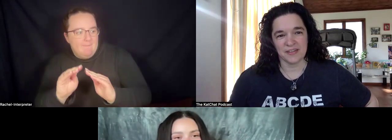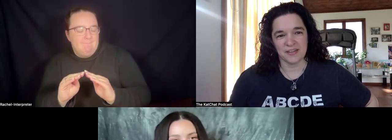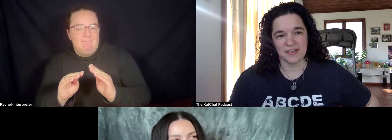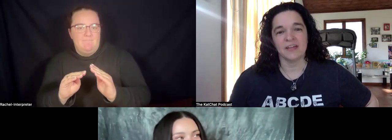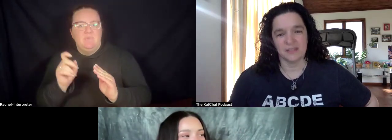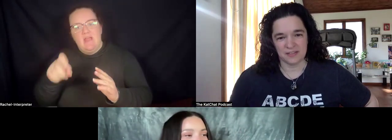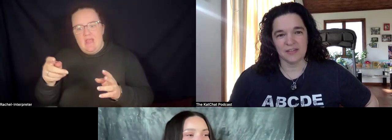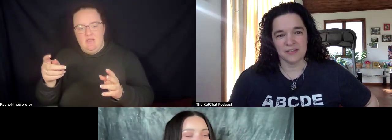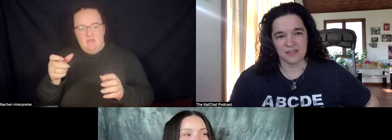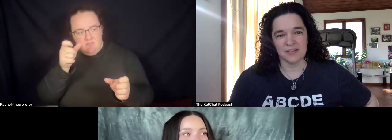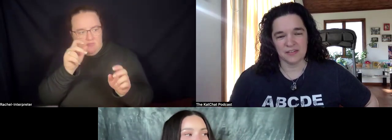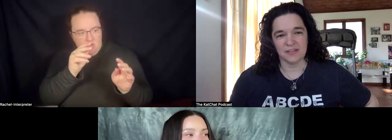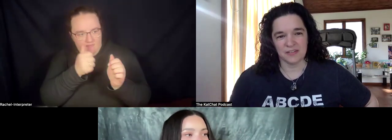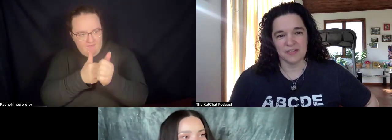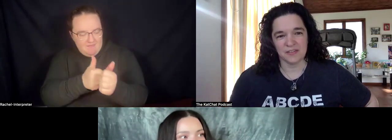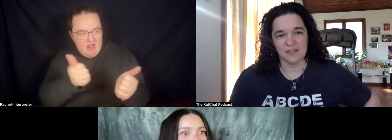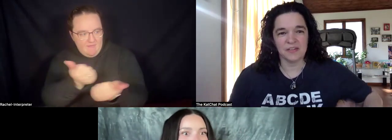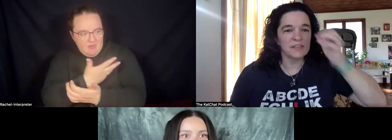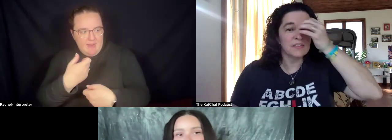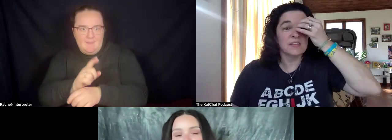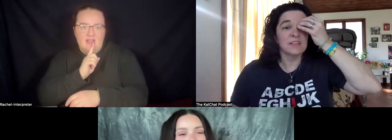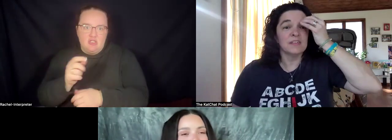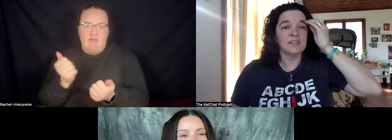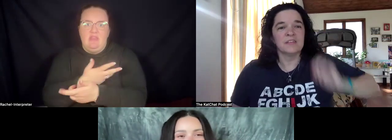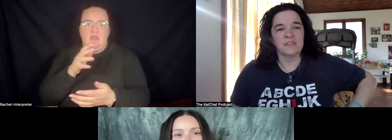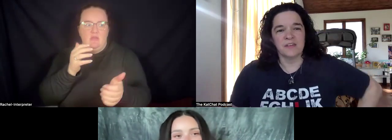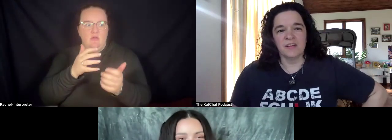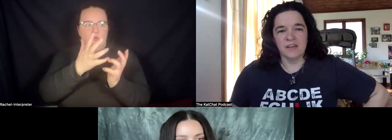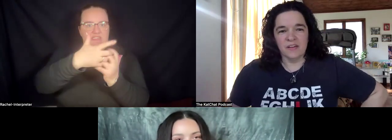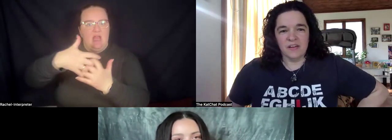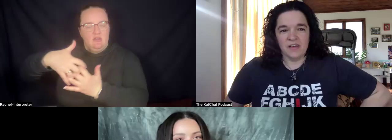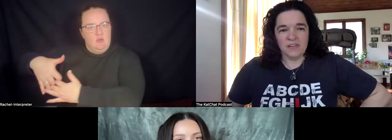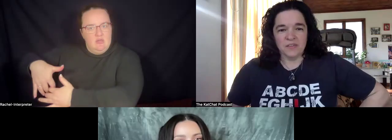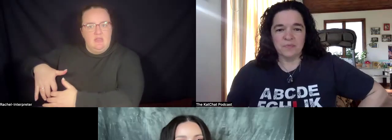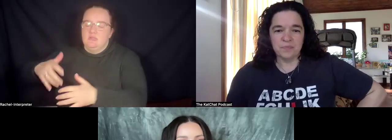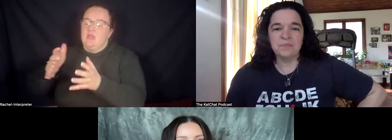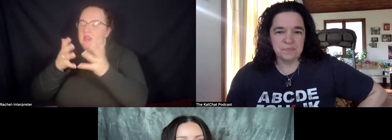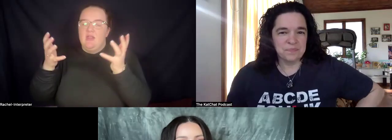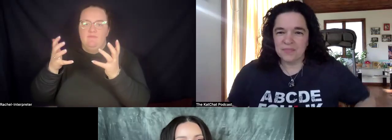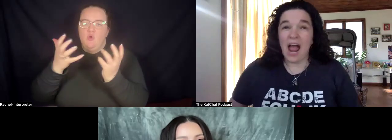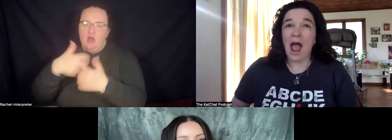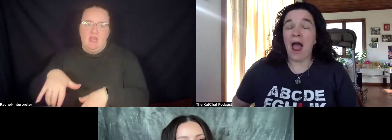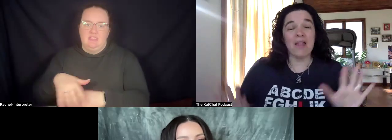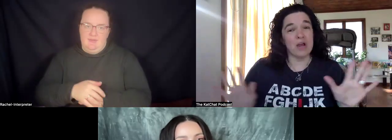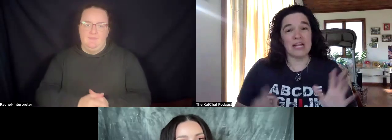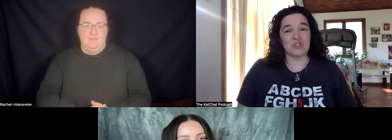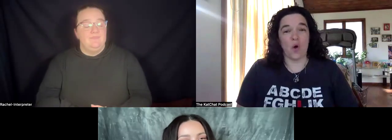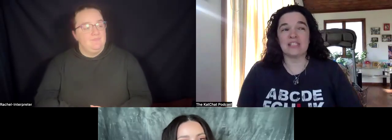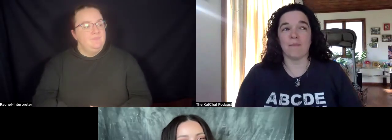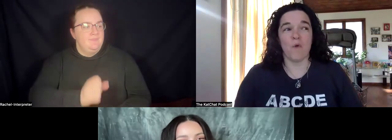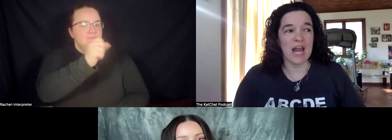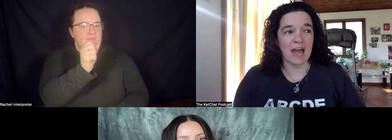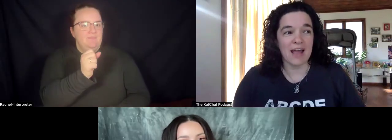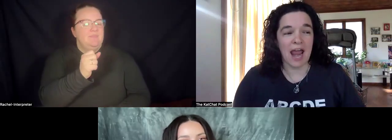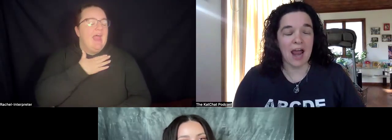having to track everything and, get the lighting in the background, and it's just a huge organization. Yeah, I really